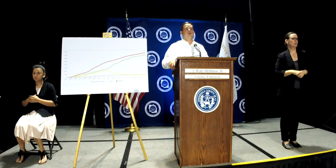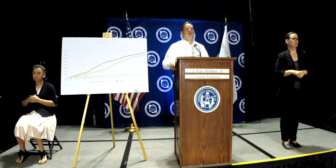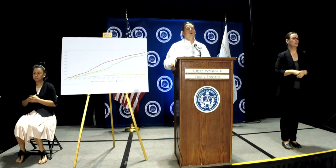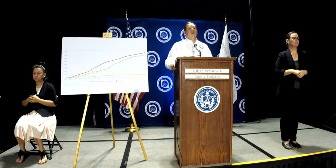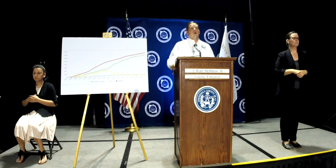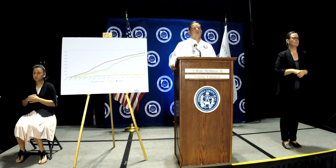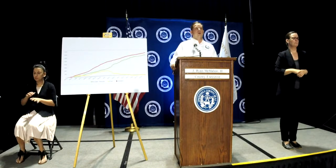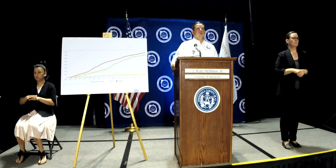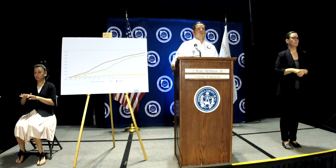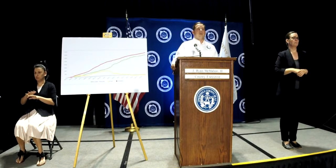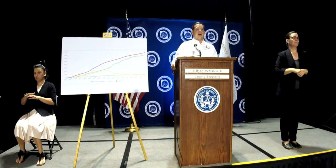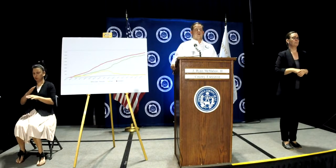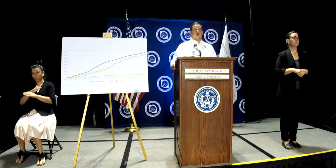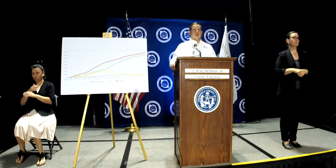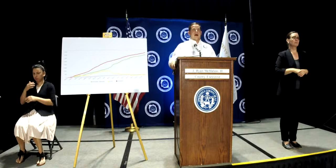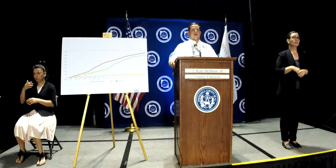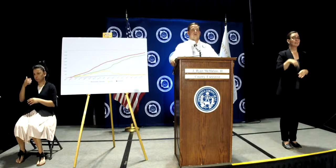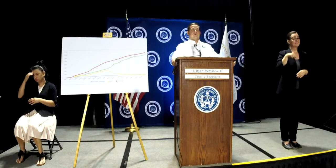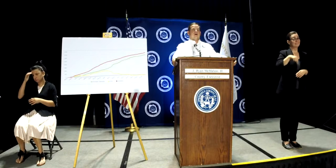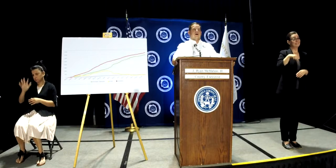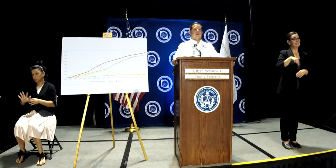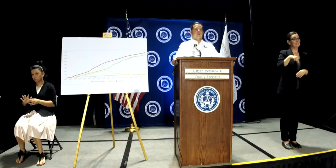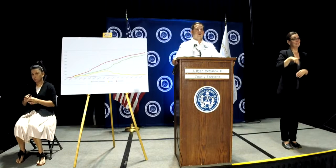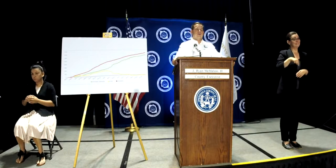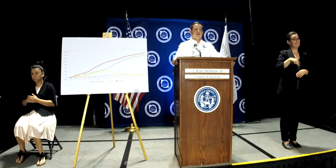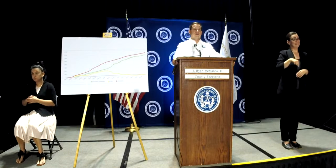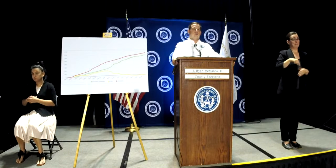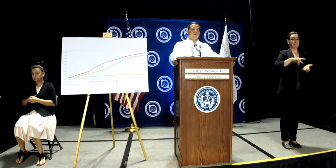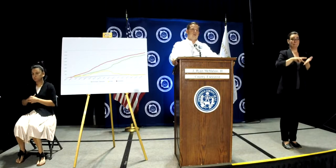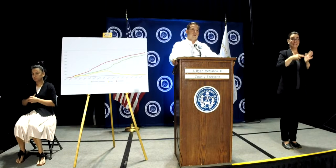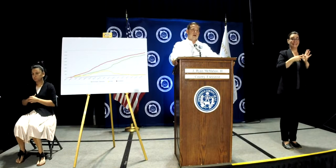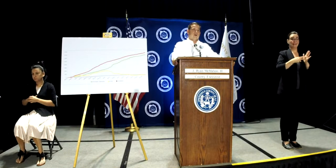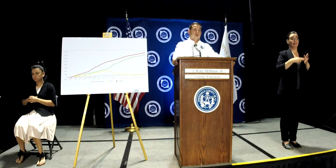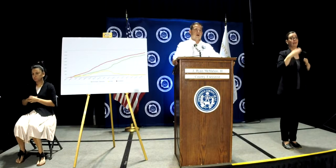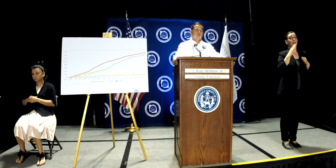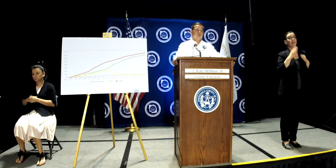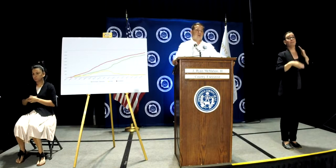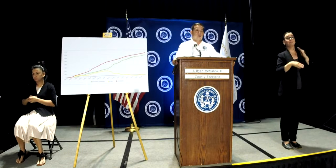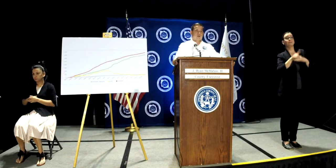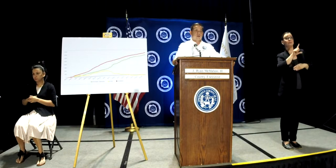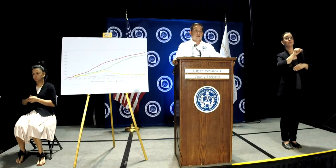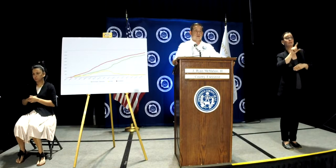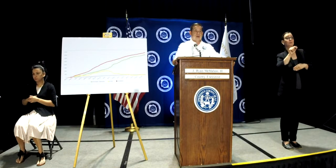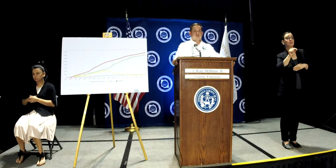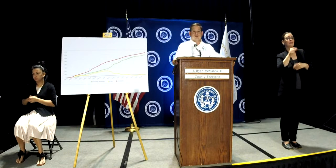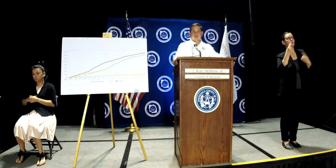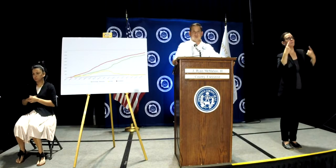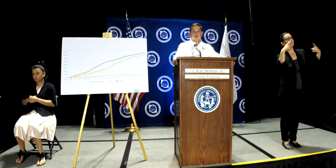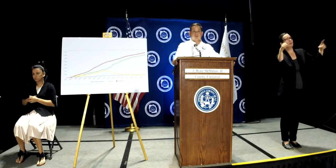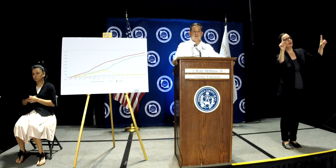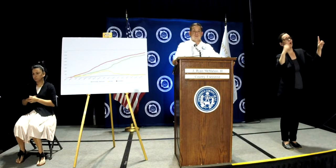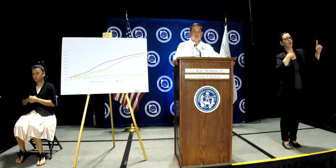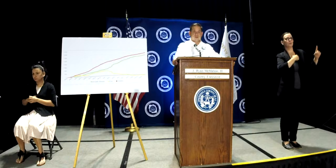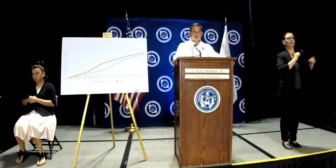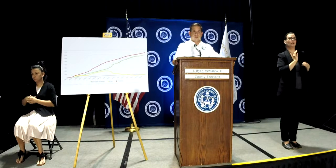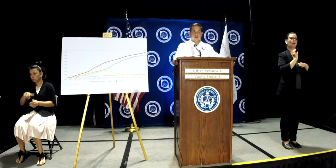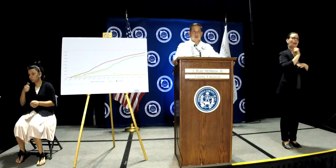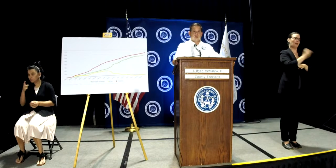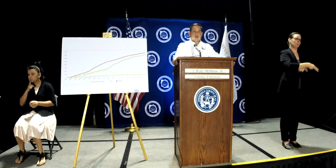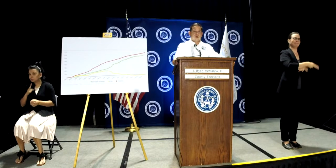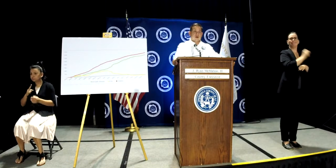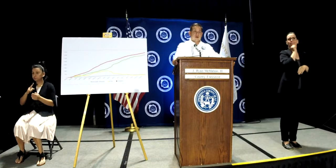problem. We will not grow back. We will take a $20 million cut most likely in next year's budget as well from the